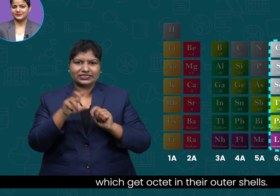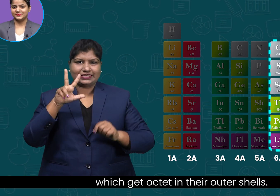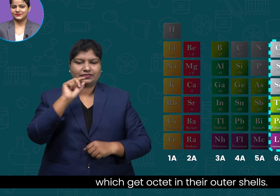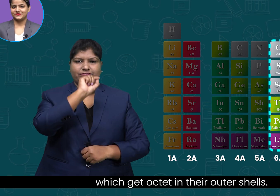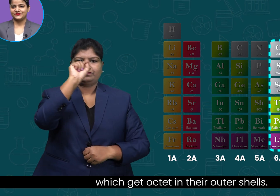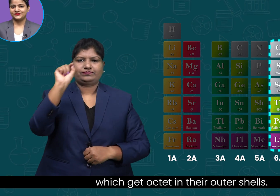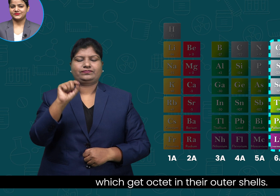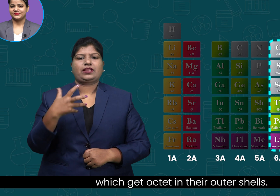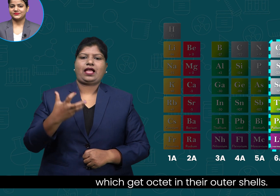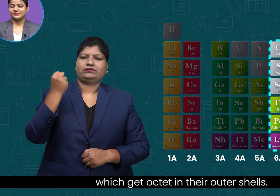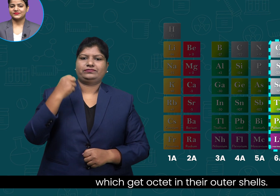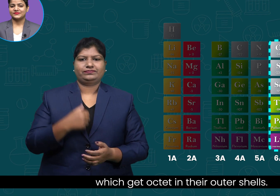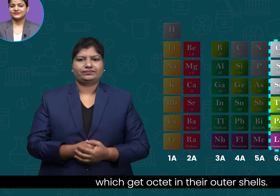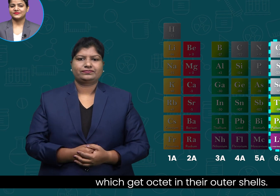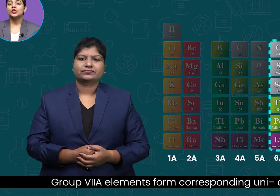shells.